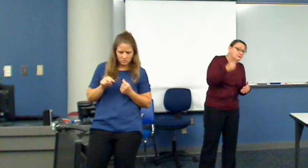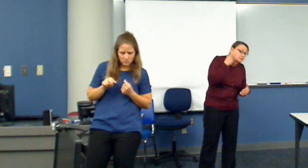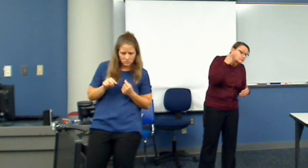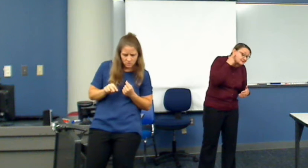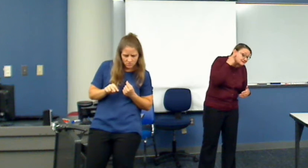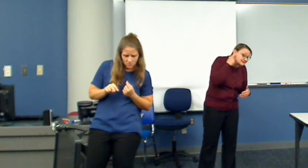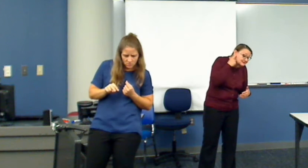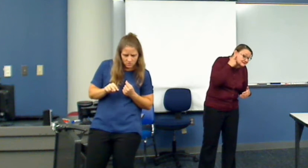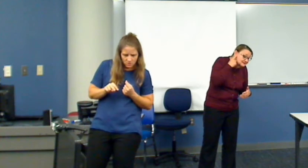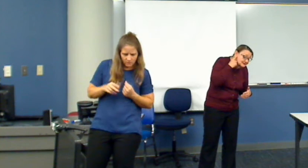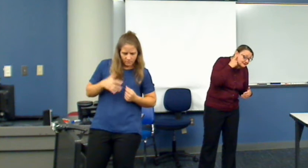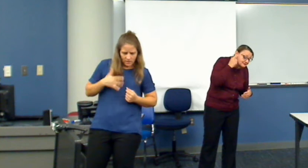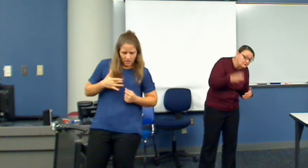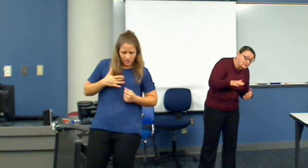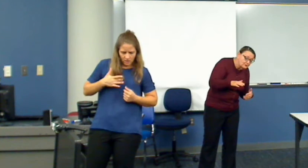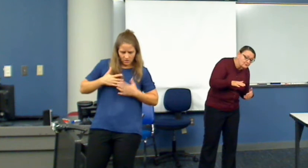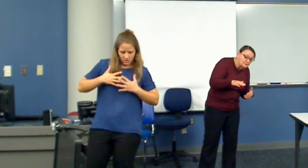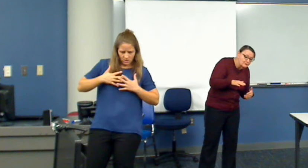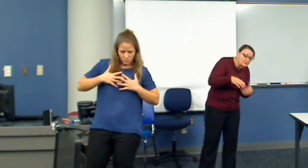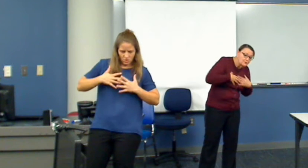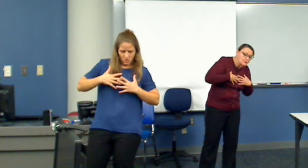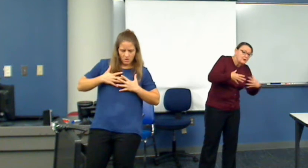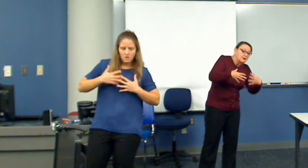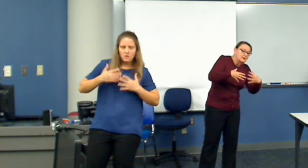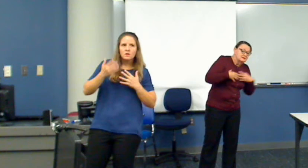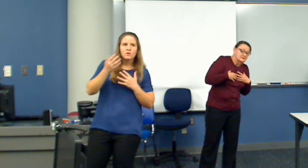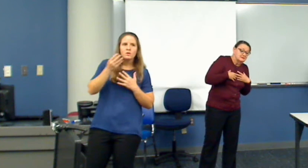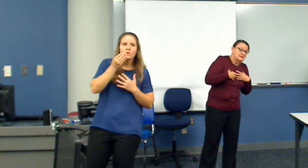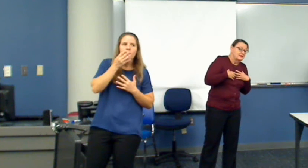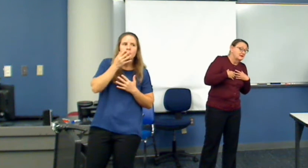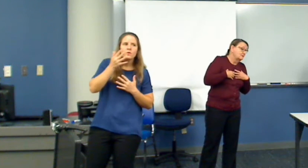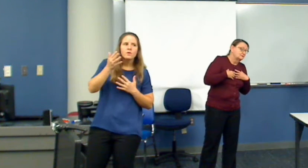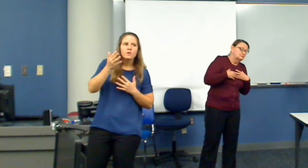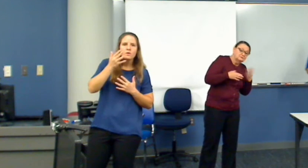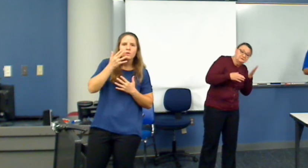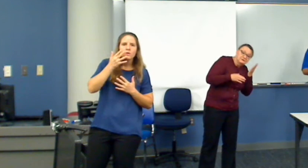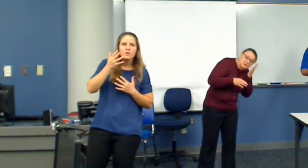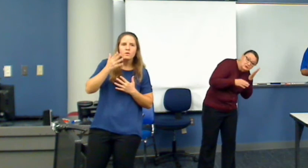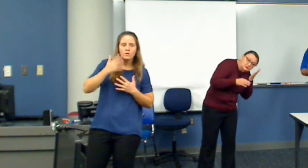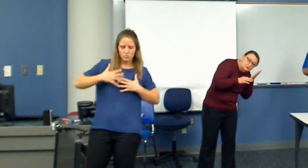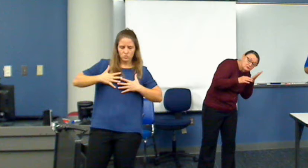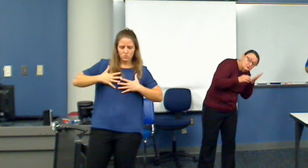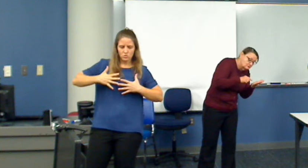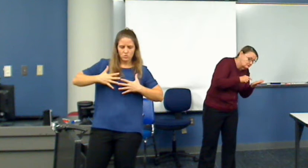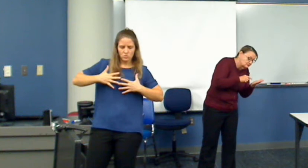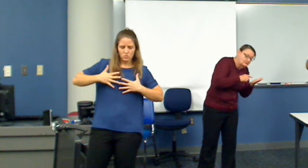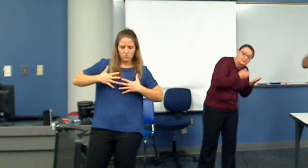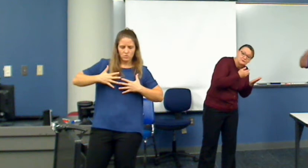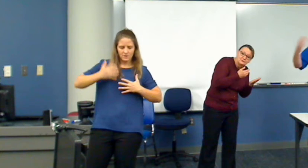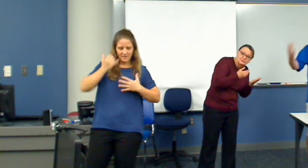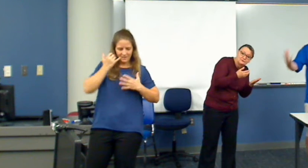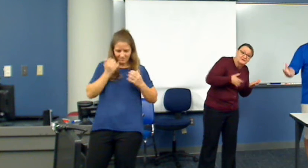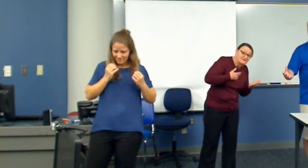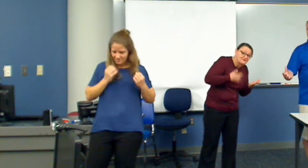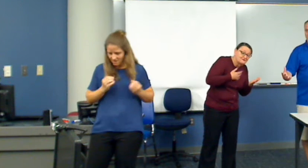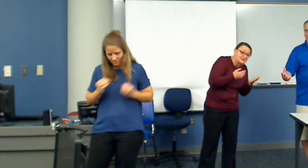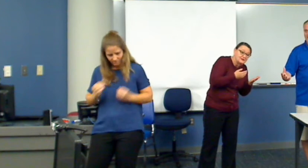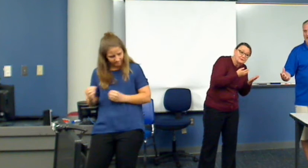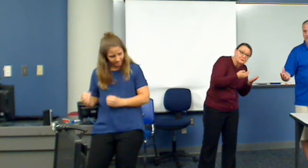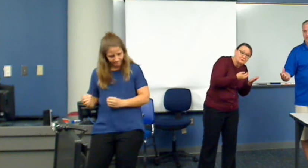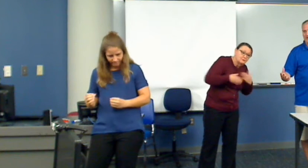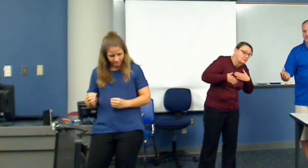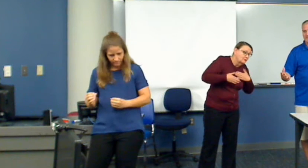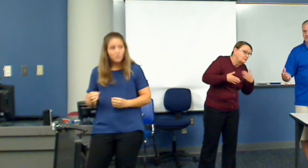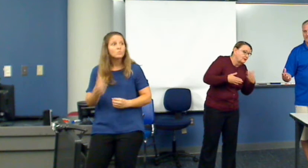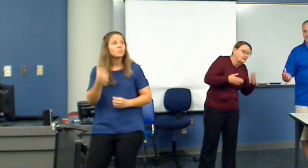close to the victim, we're feeling for breath in our cheek. Okay. If there's no signs of life, okay, again, call